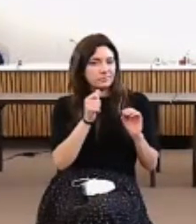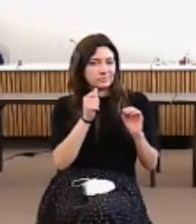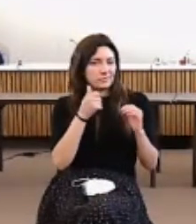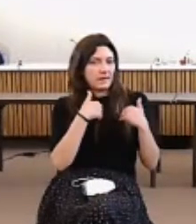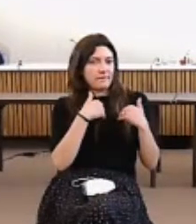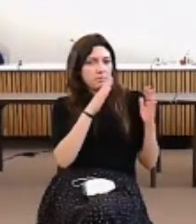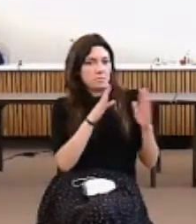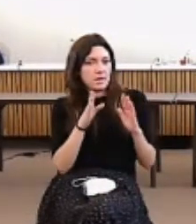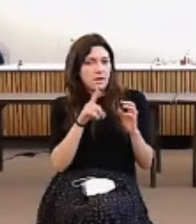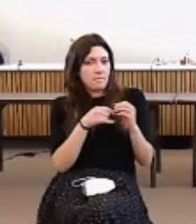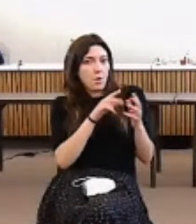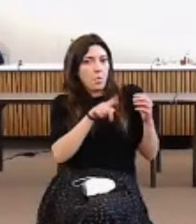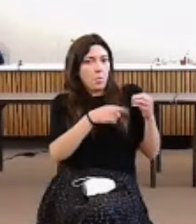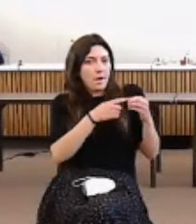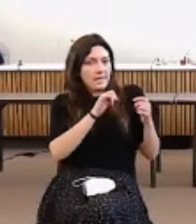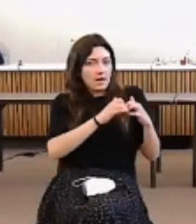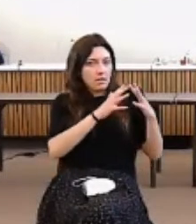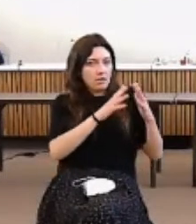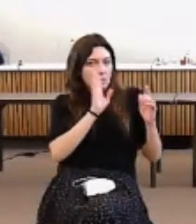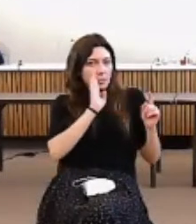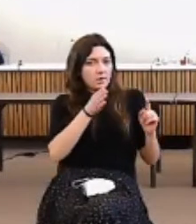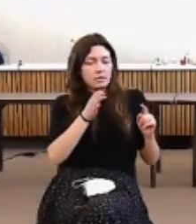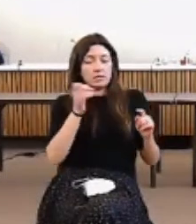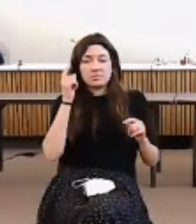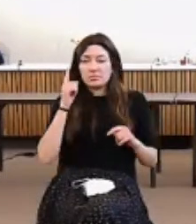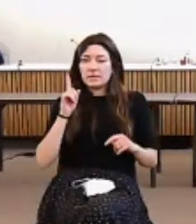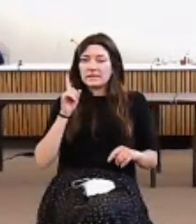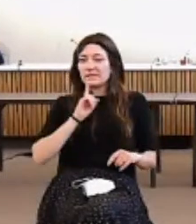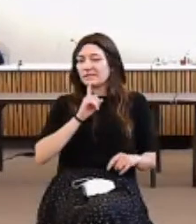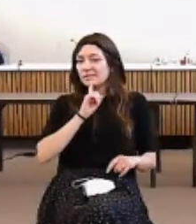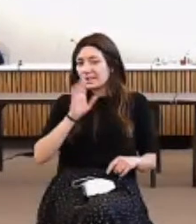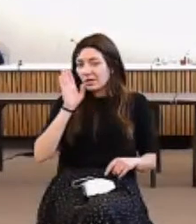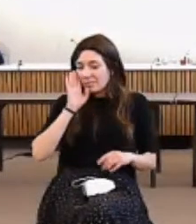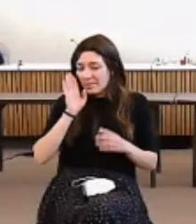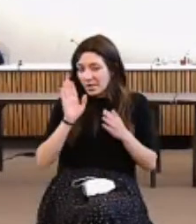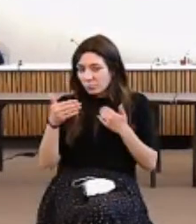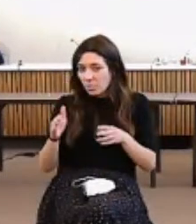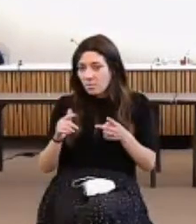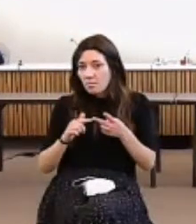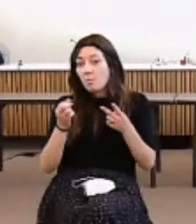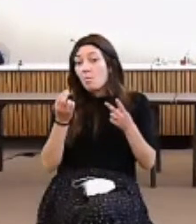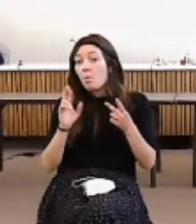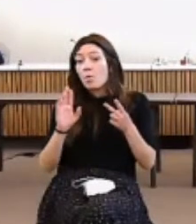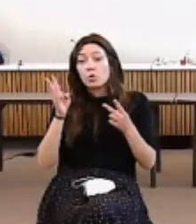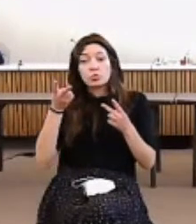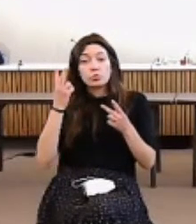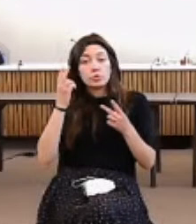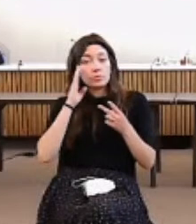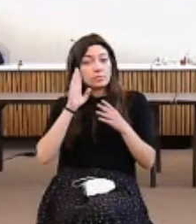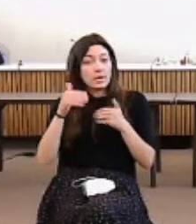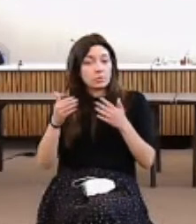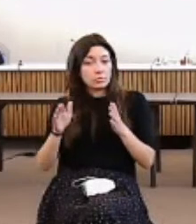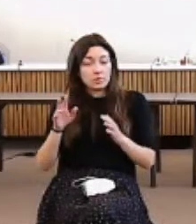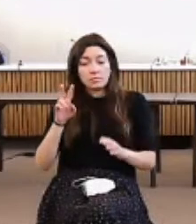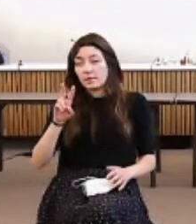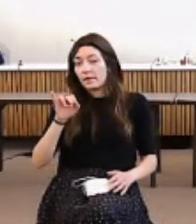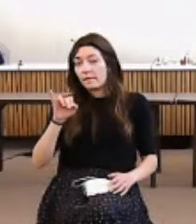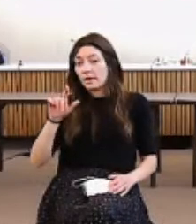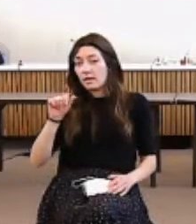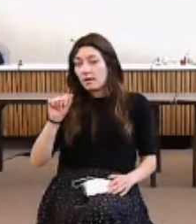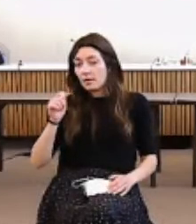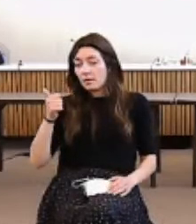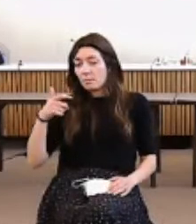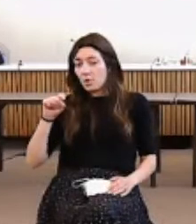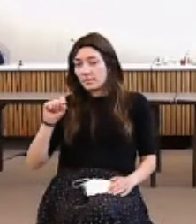that. So, but it's single bedroom, 2-bedroom apartments. The villa apartments